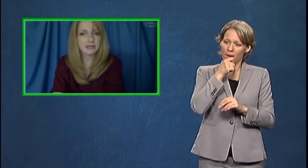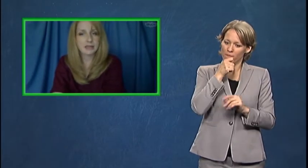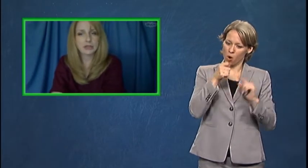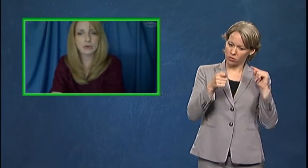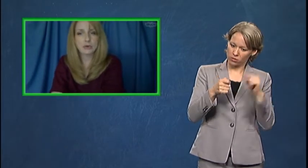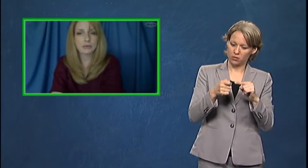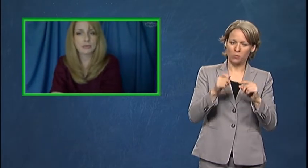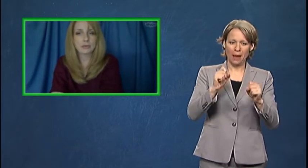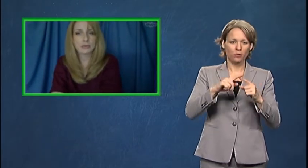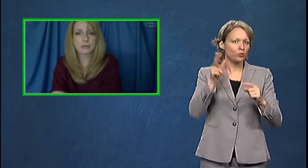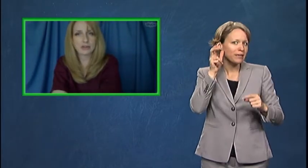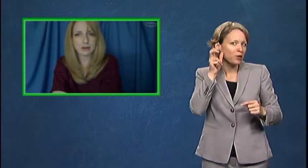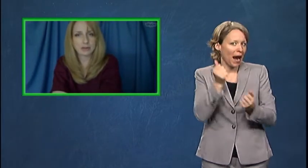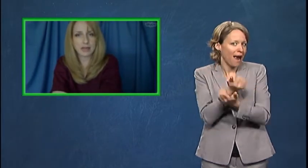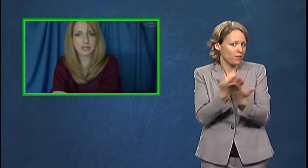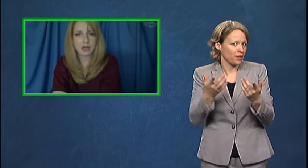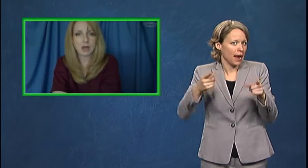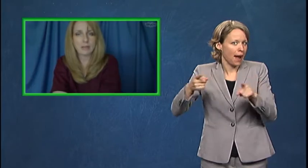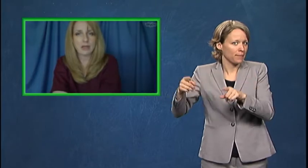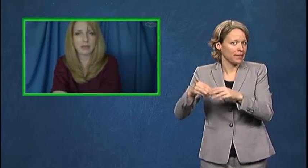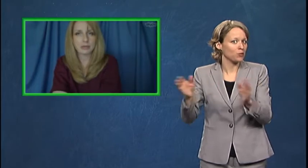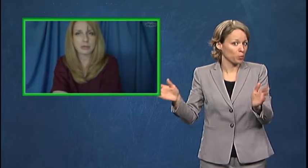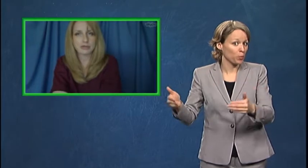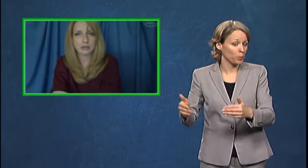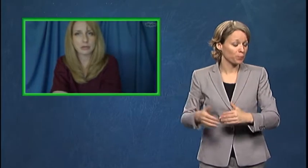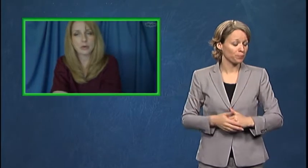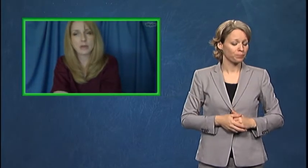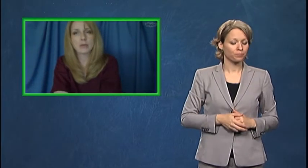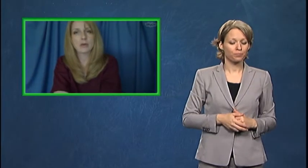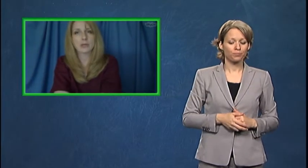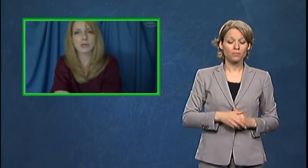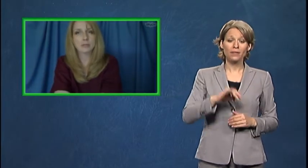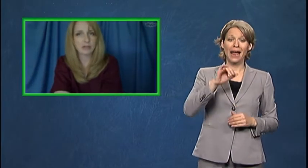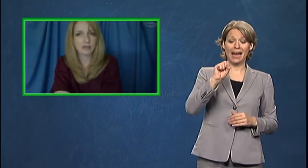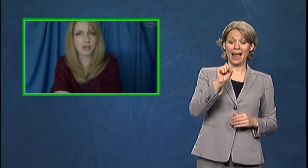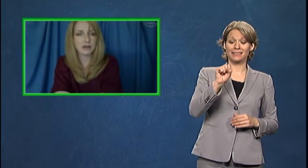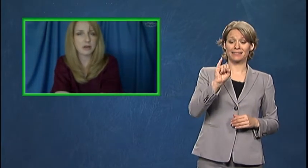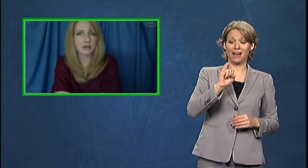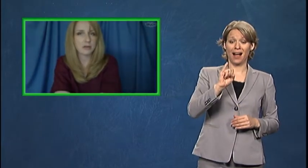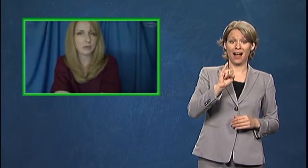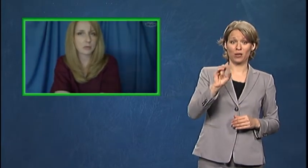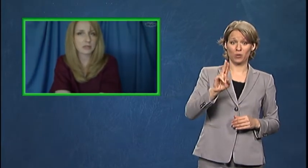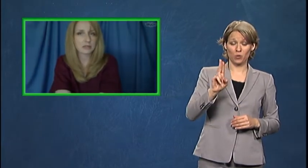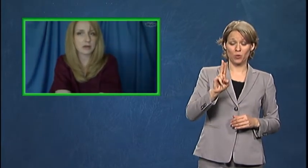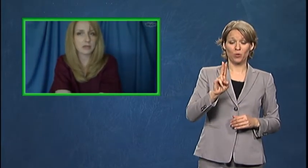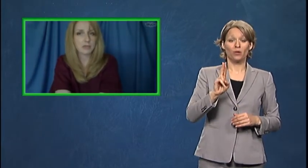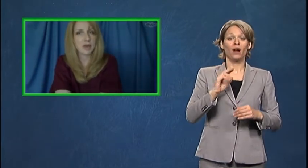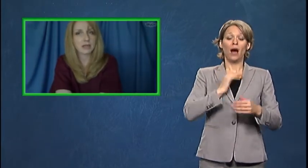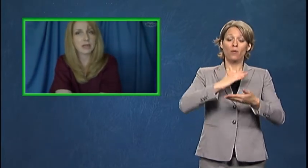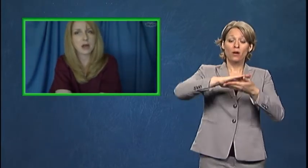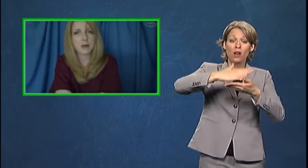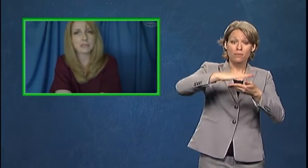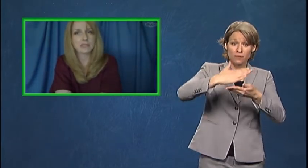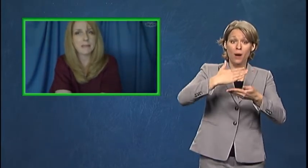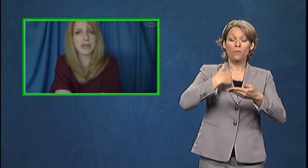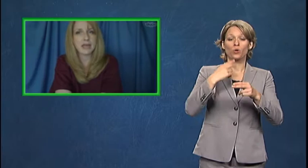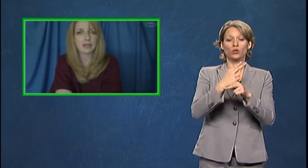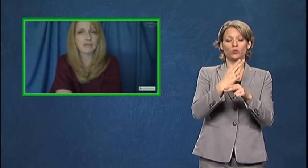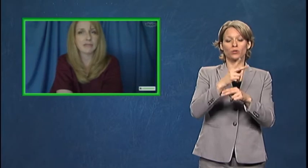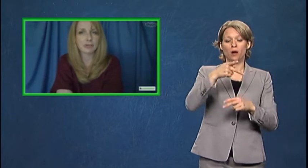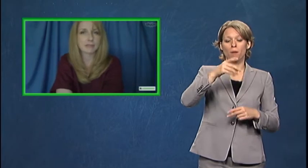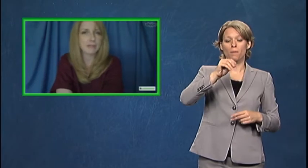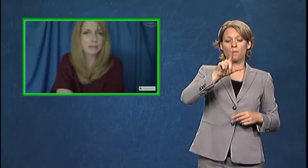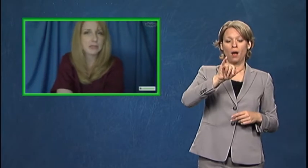At SIU, with our laptop and peripheral equipment, we provide on what's called a Polycom